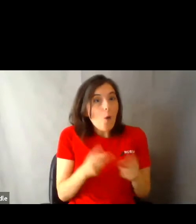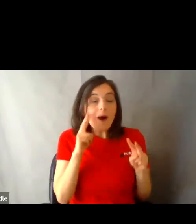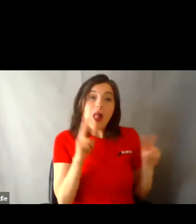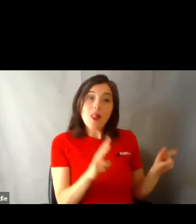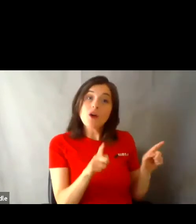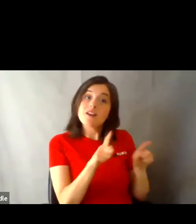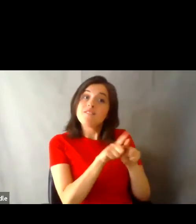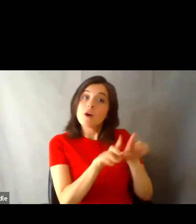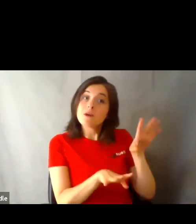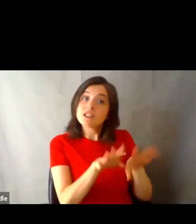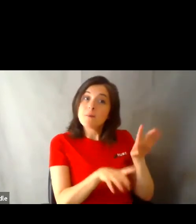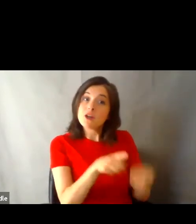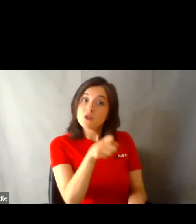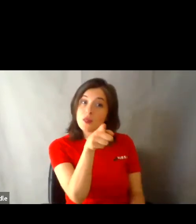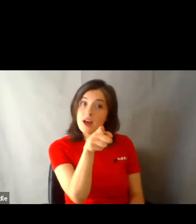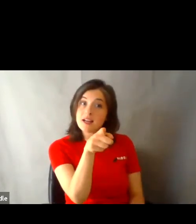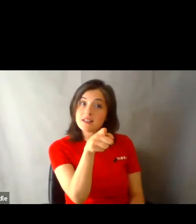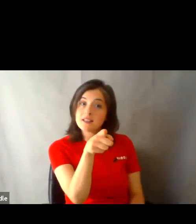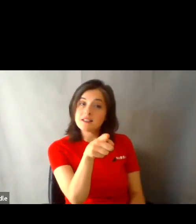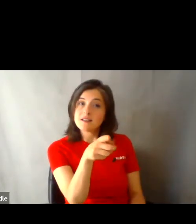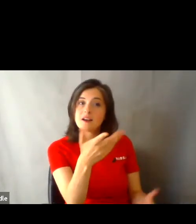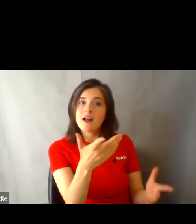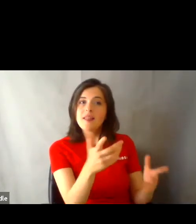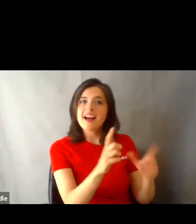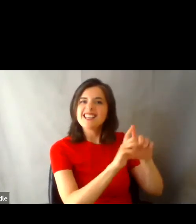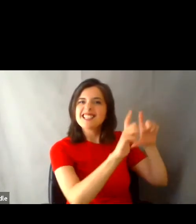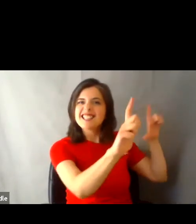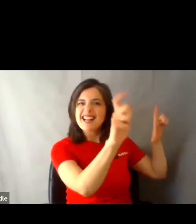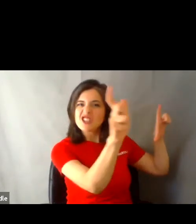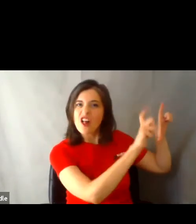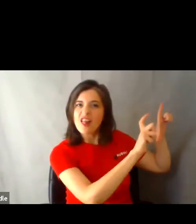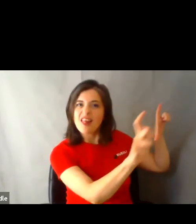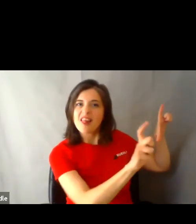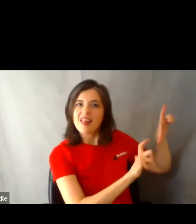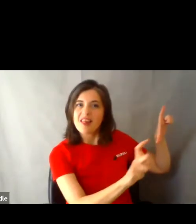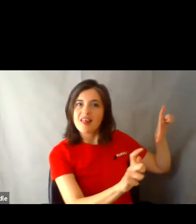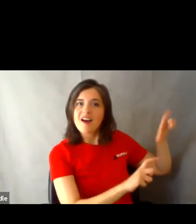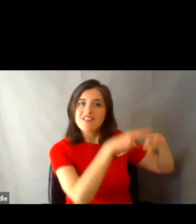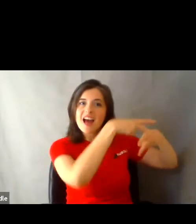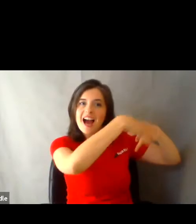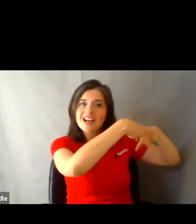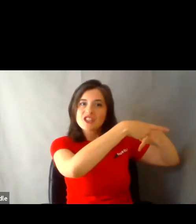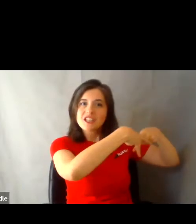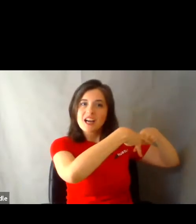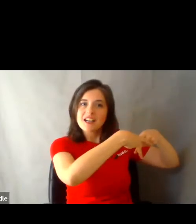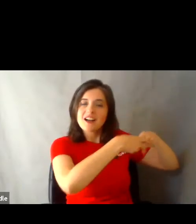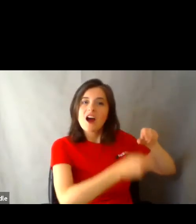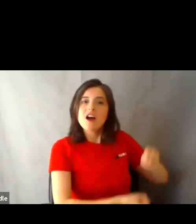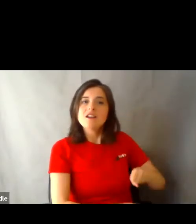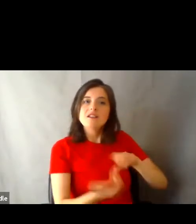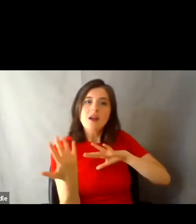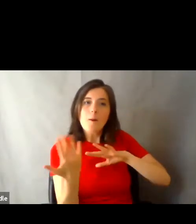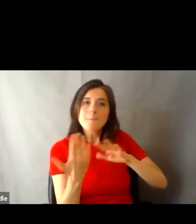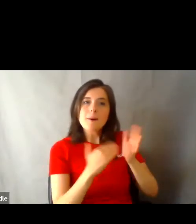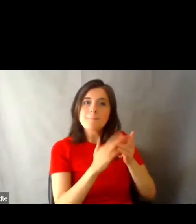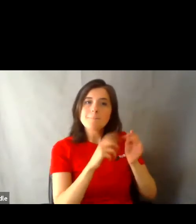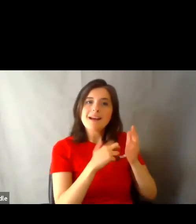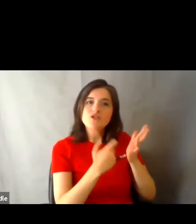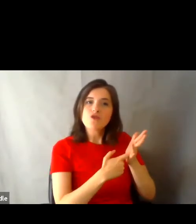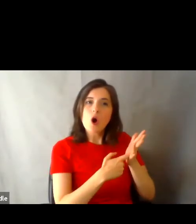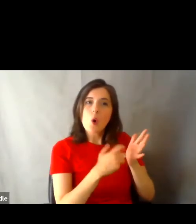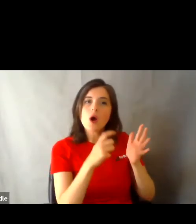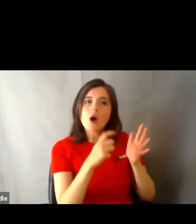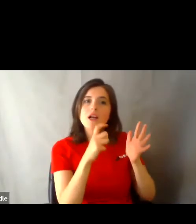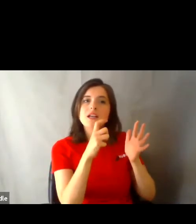very much like this, which is a large stencil version of that hashtag, dump Metro DWP lies,